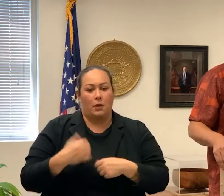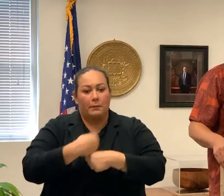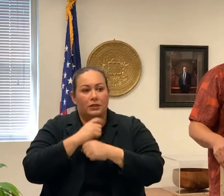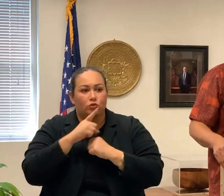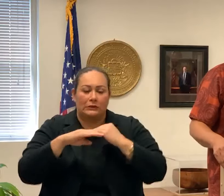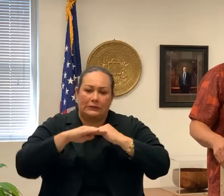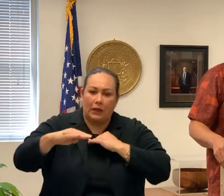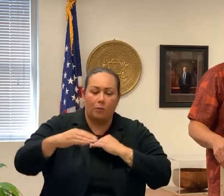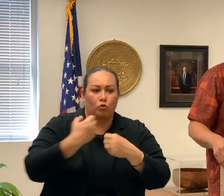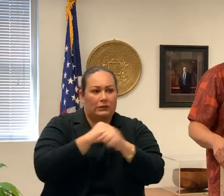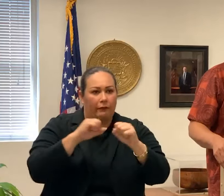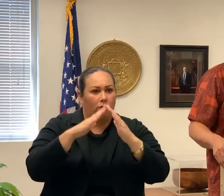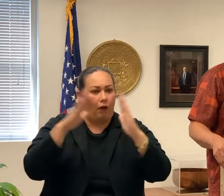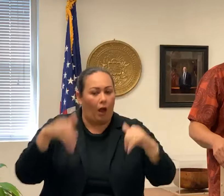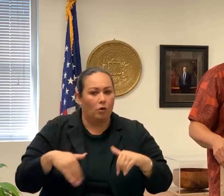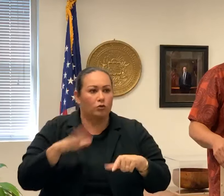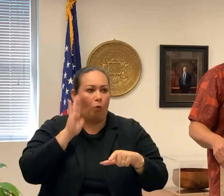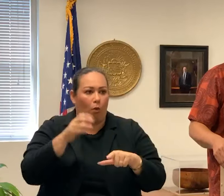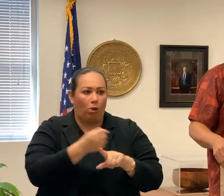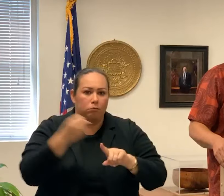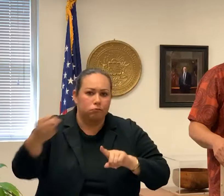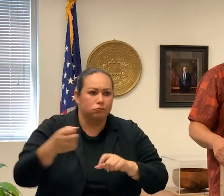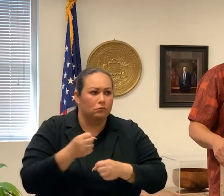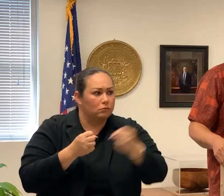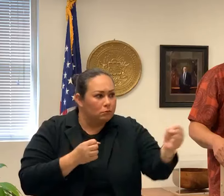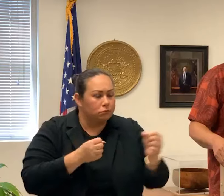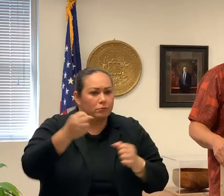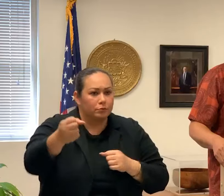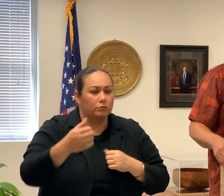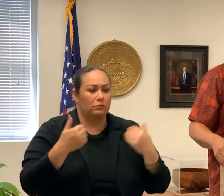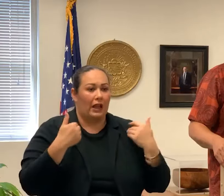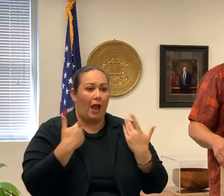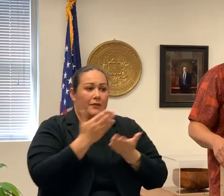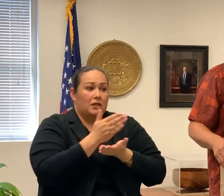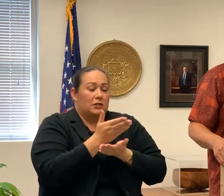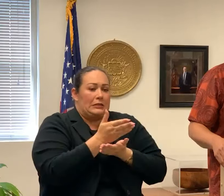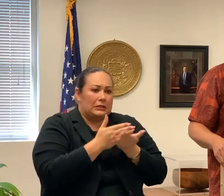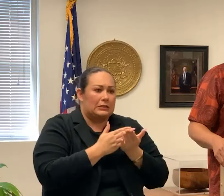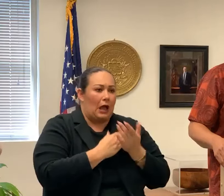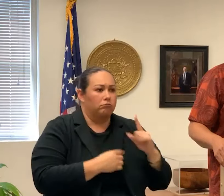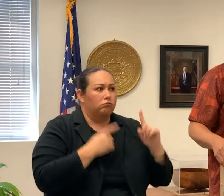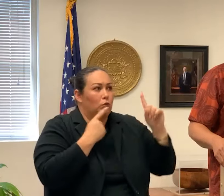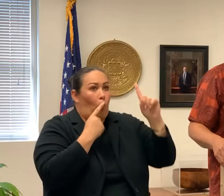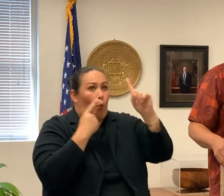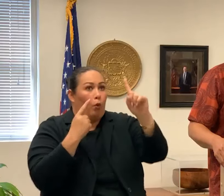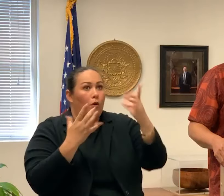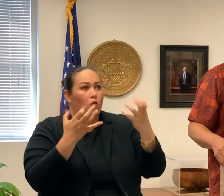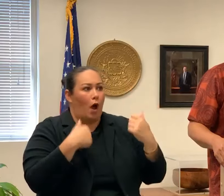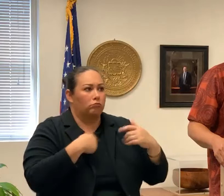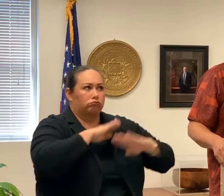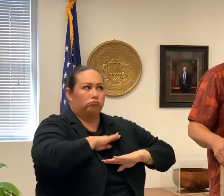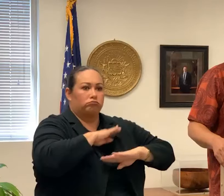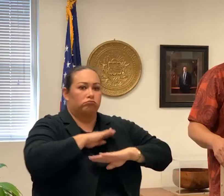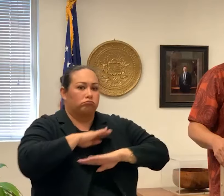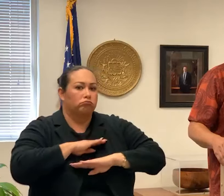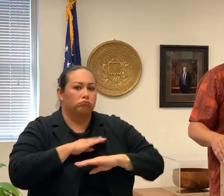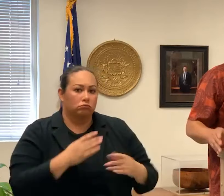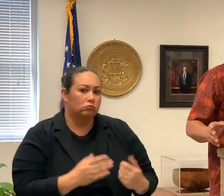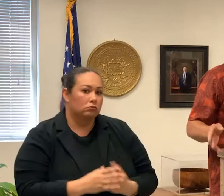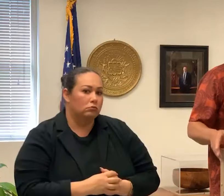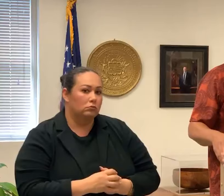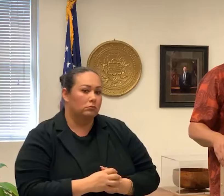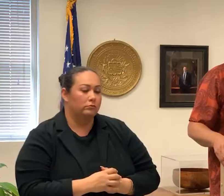safe, secure. We have some milestones and some landmarks that we do want to reach in this. We